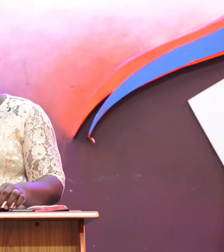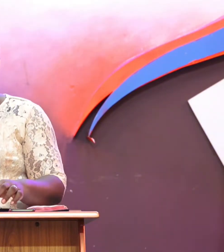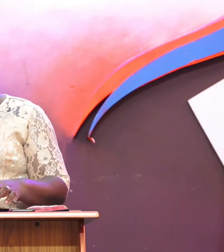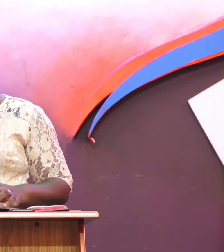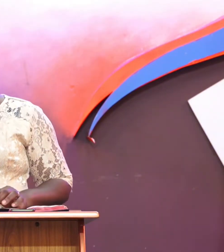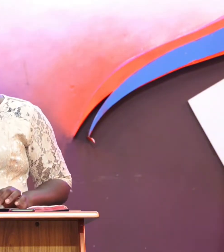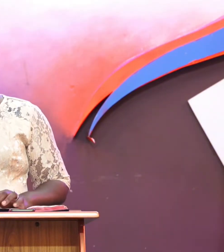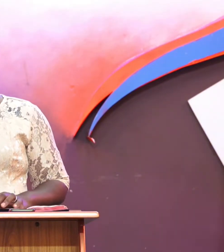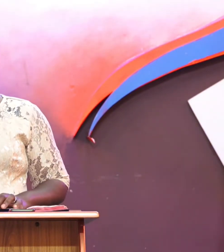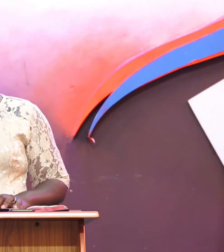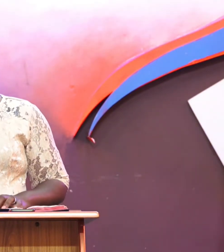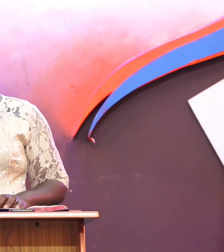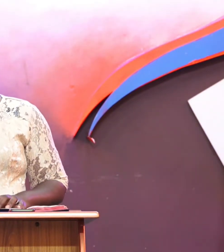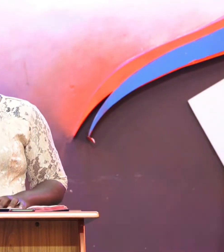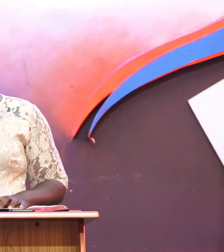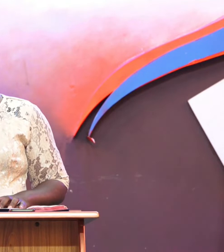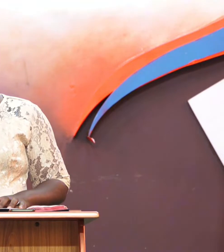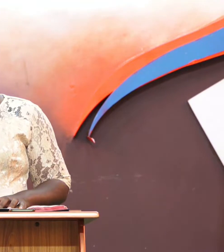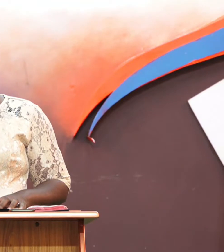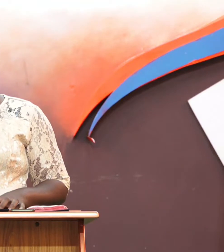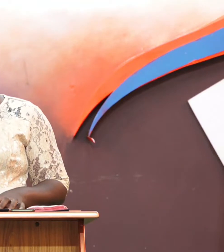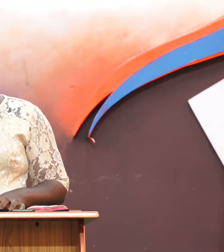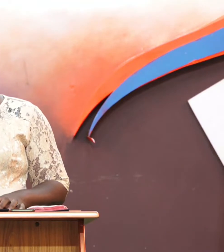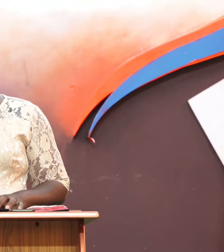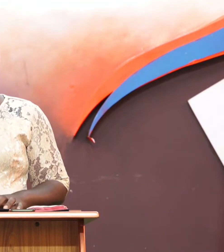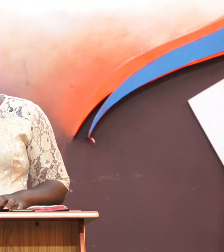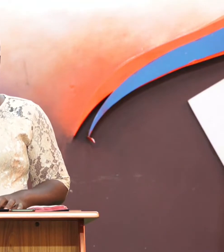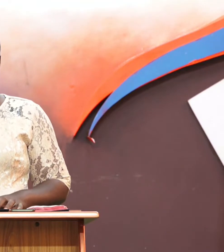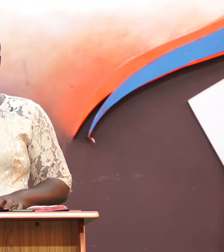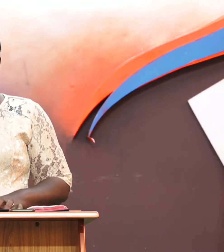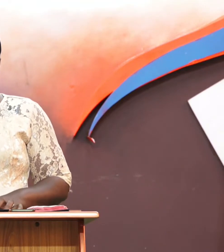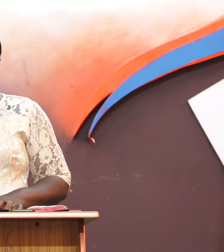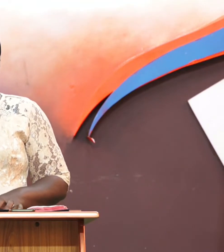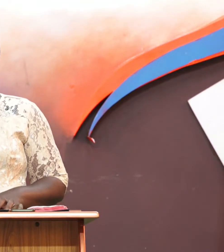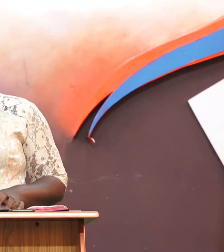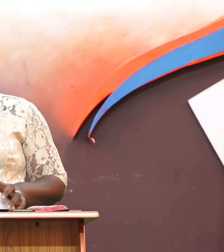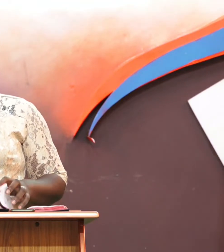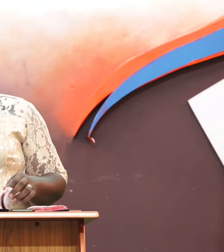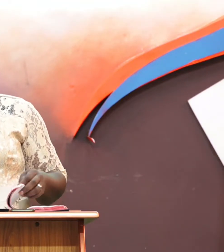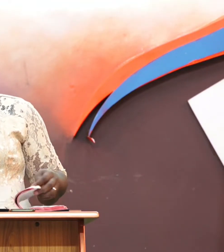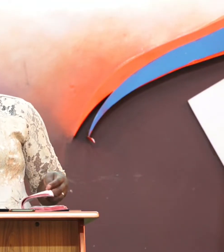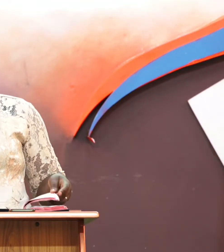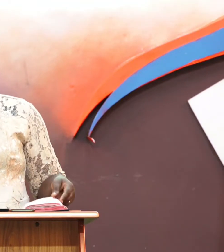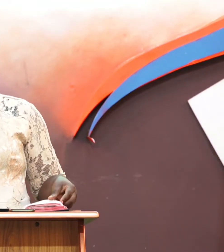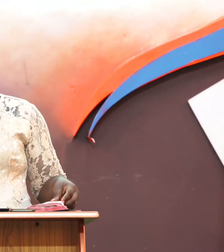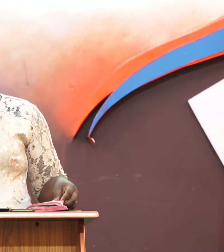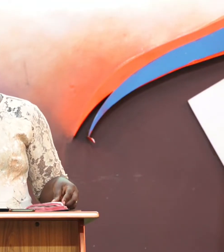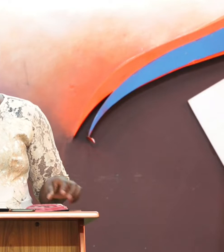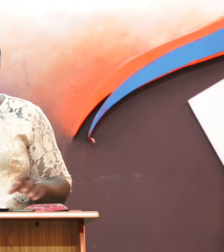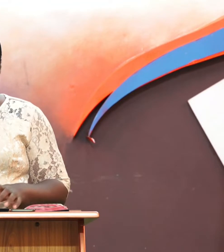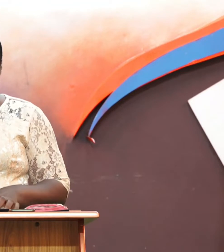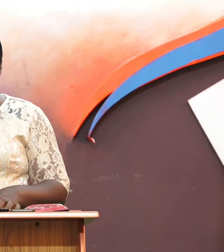ku nsonga y'ebigambo. We are going to supplicate, intercede, especially about the matter of the words. Tugende mu Yakobo